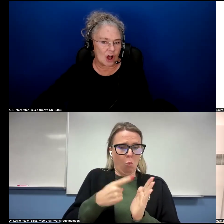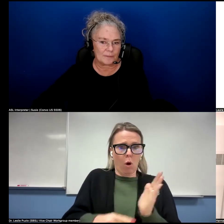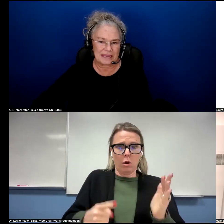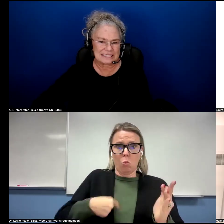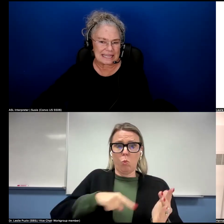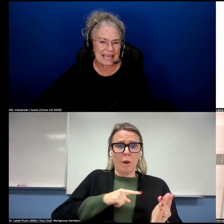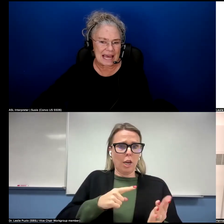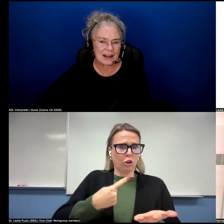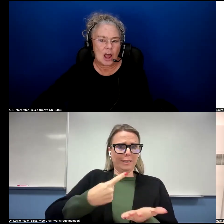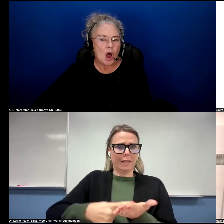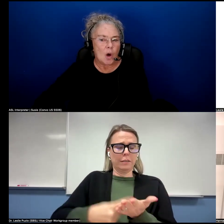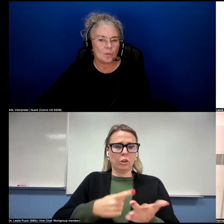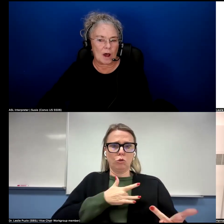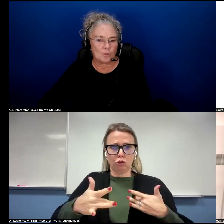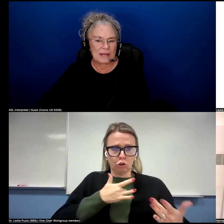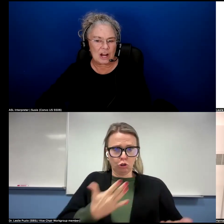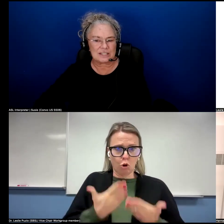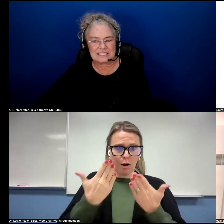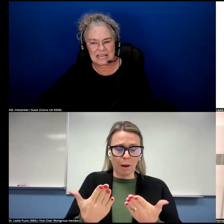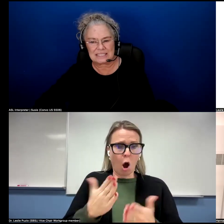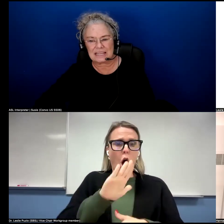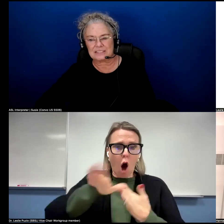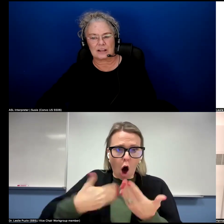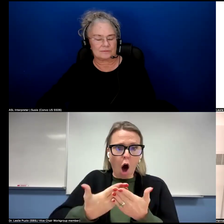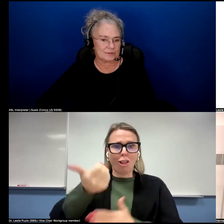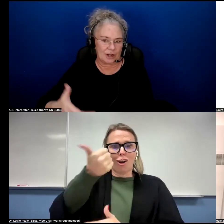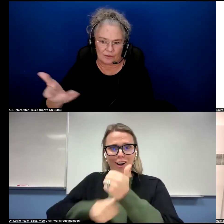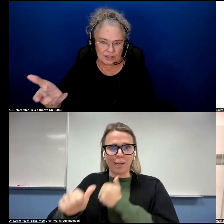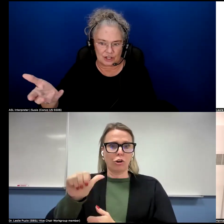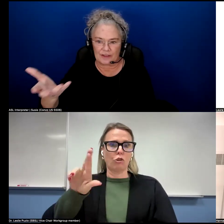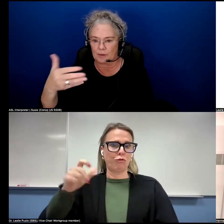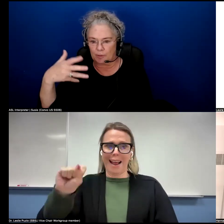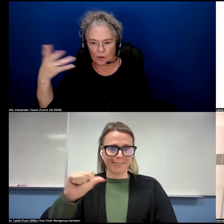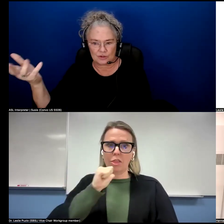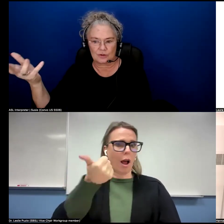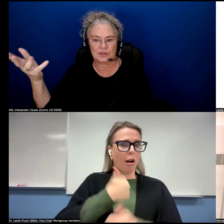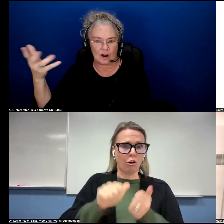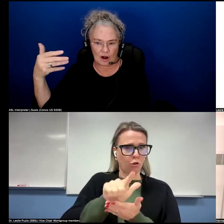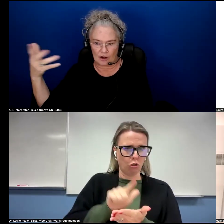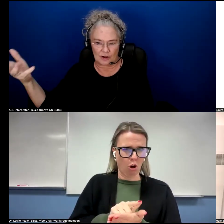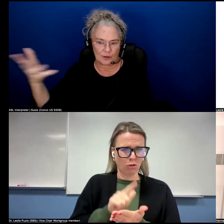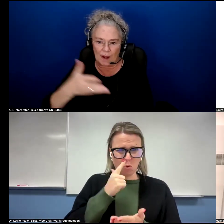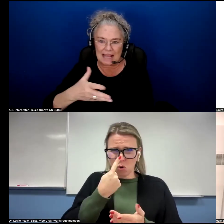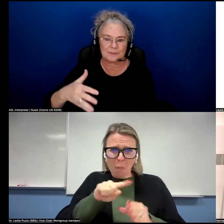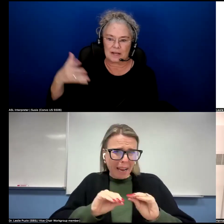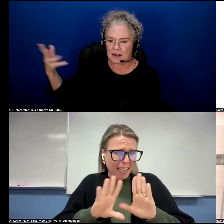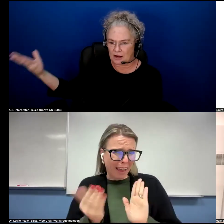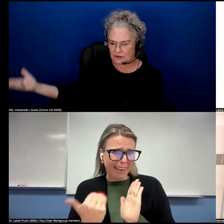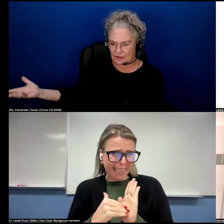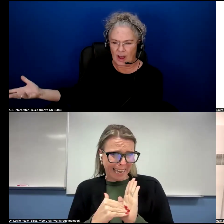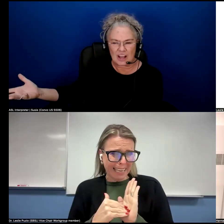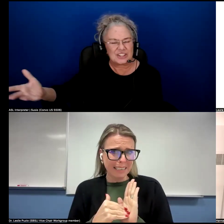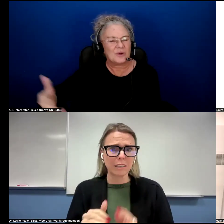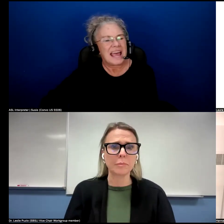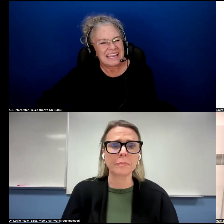the law, because again, what we are discussing is, concerning their proposals are under the regs, but not under